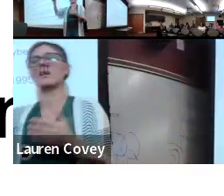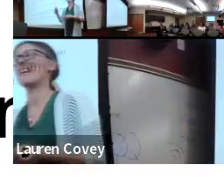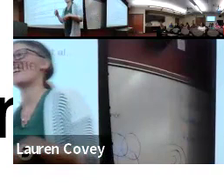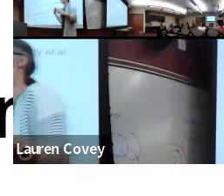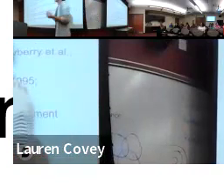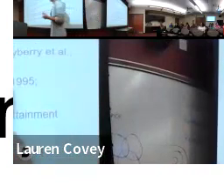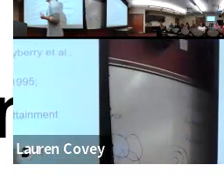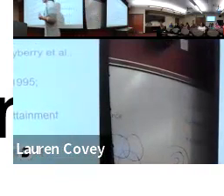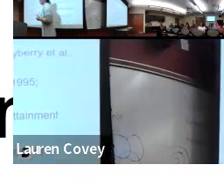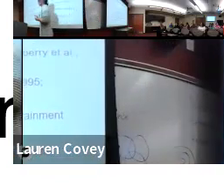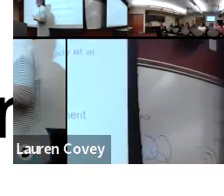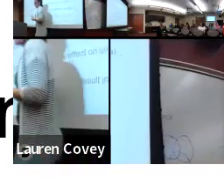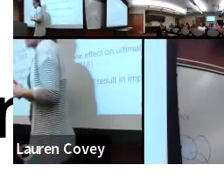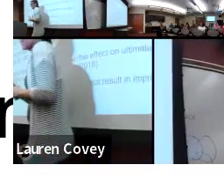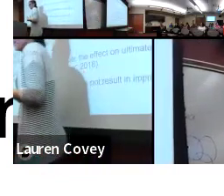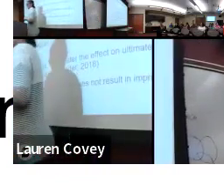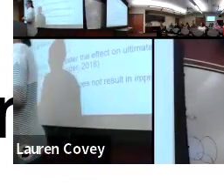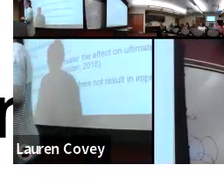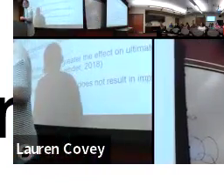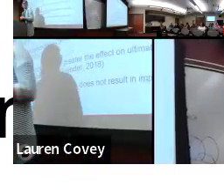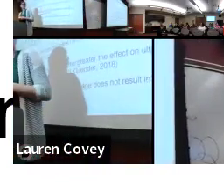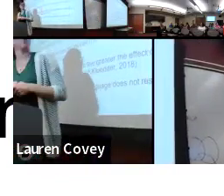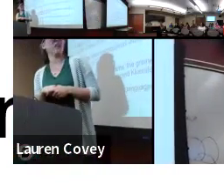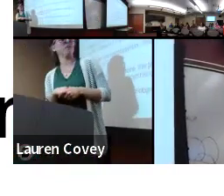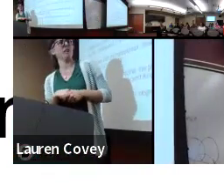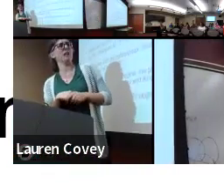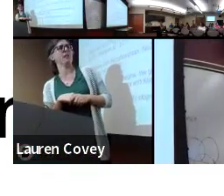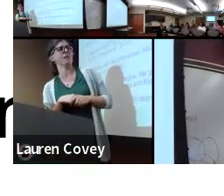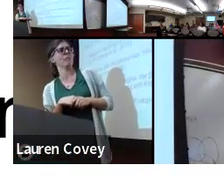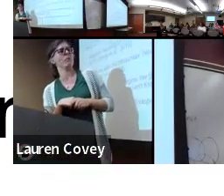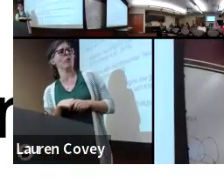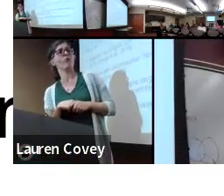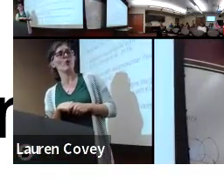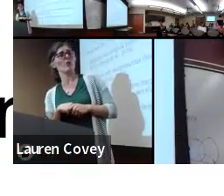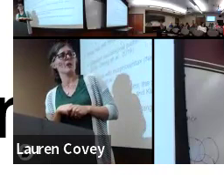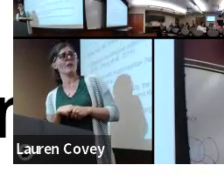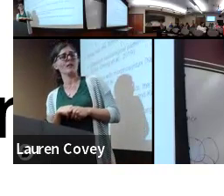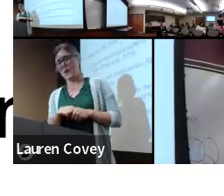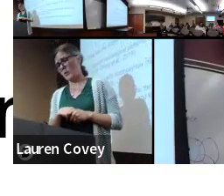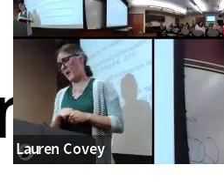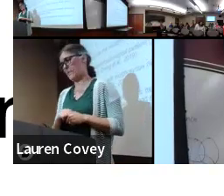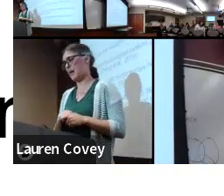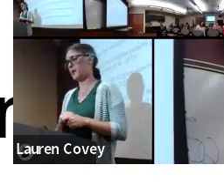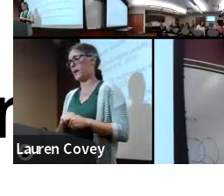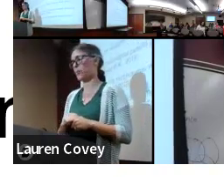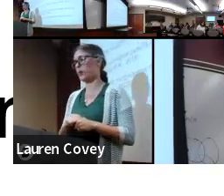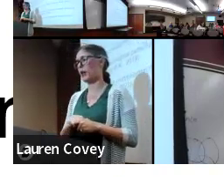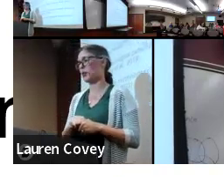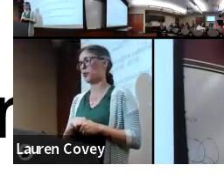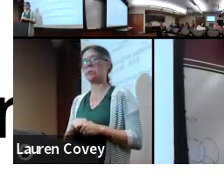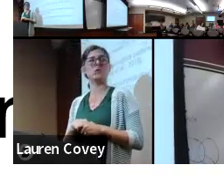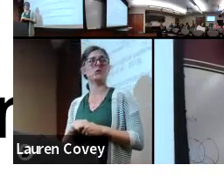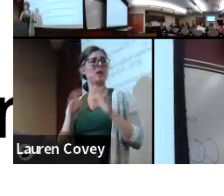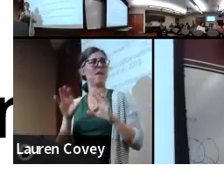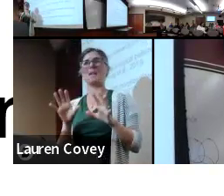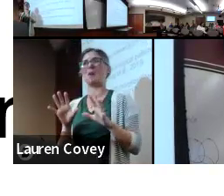point. That's what the research is suggesting, which is really, really unfortunate and scary, and means that we want